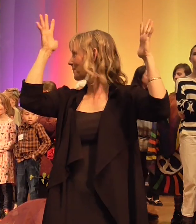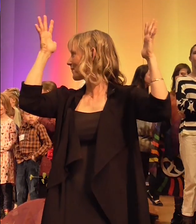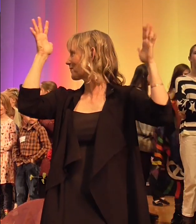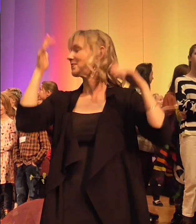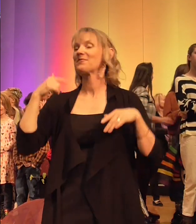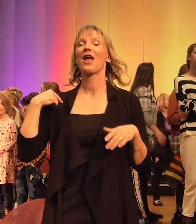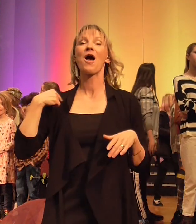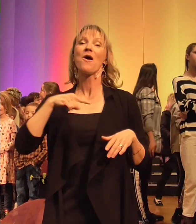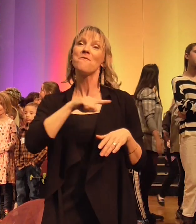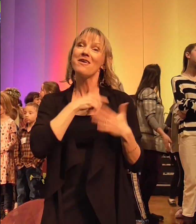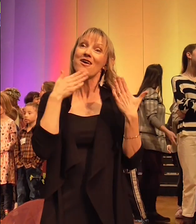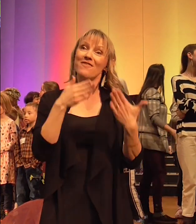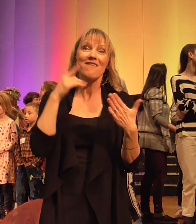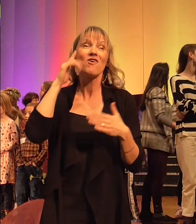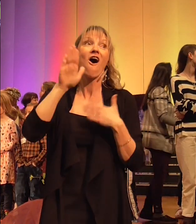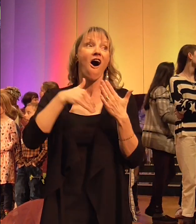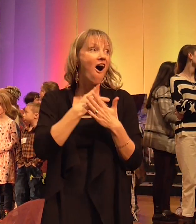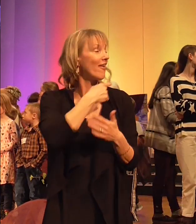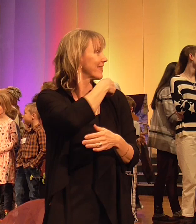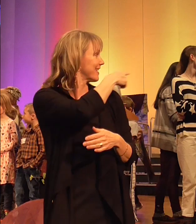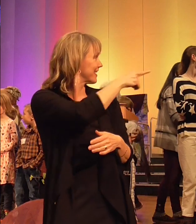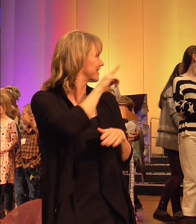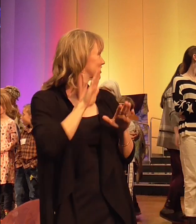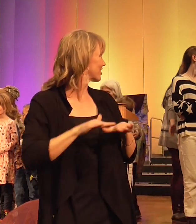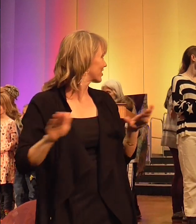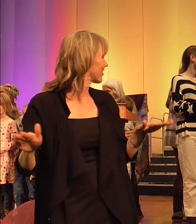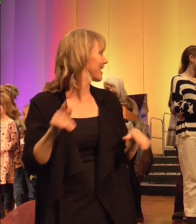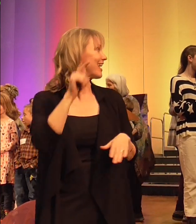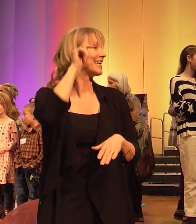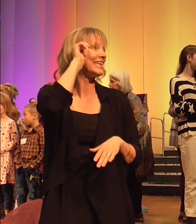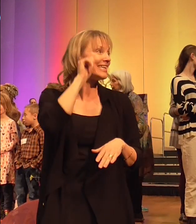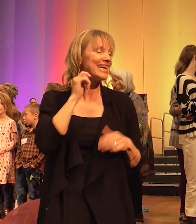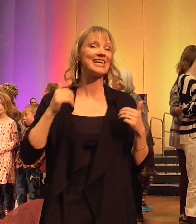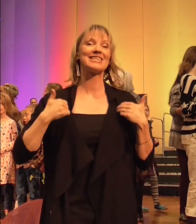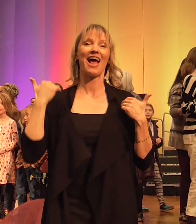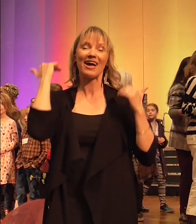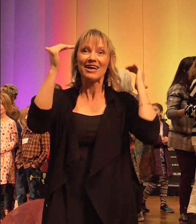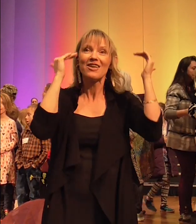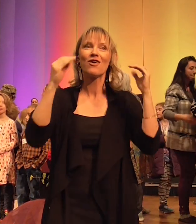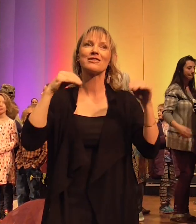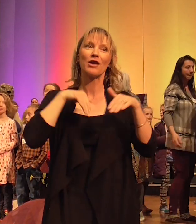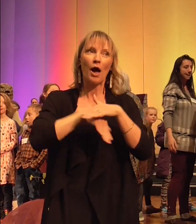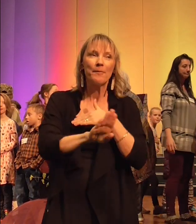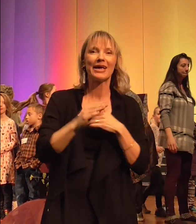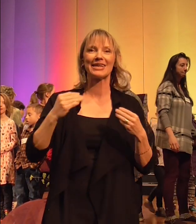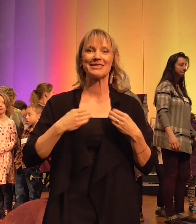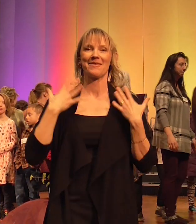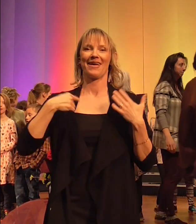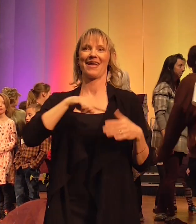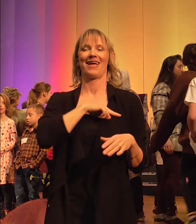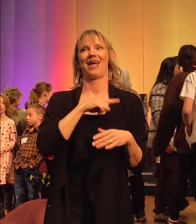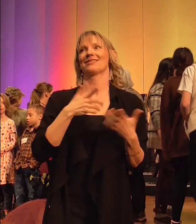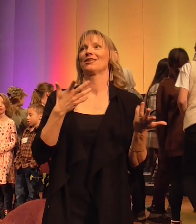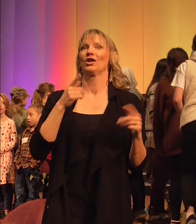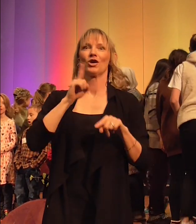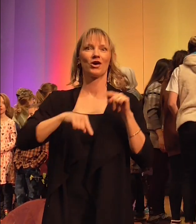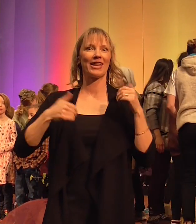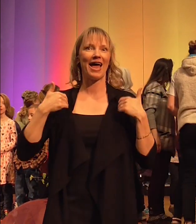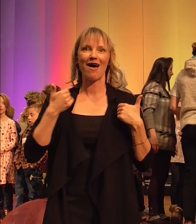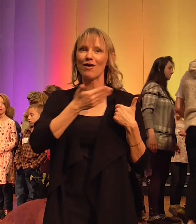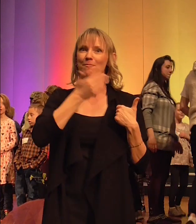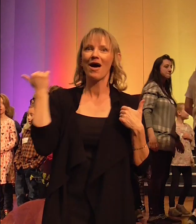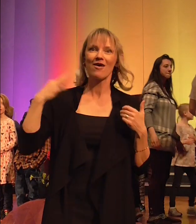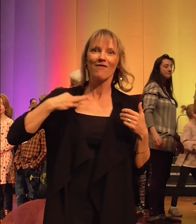We are so grateful for all these children, teens, and young adults for coming in and inspiring us. And I'm so grateful. You couldn't have better volunteers